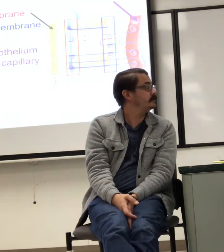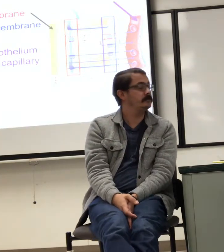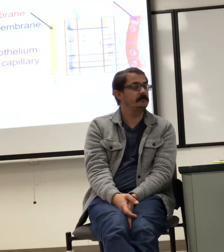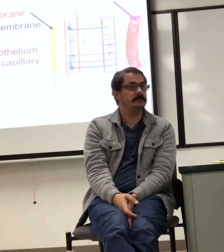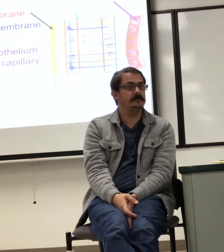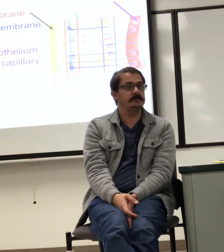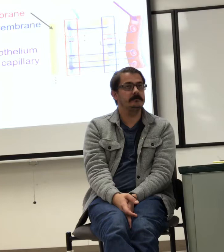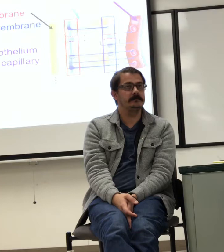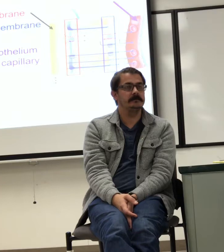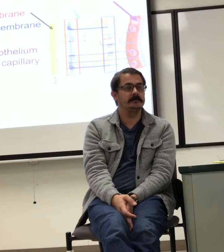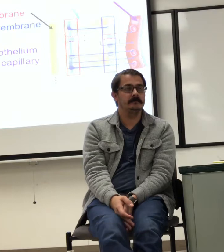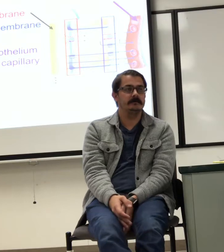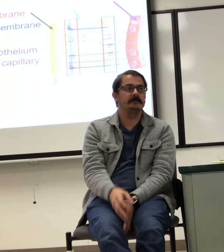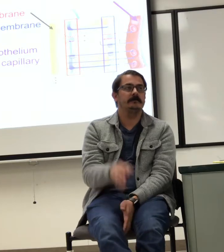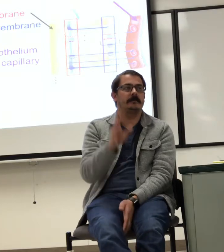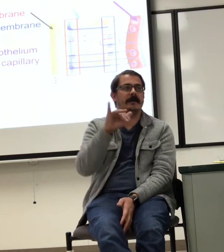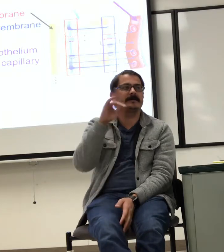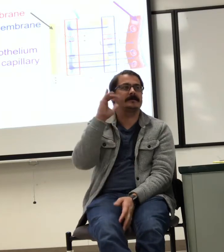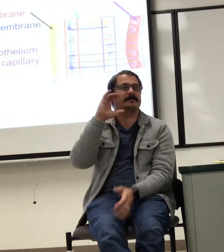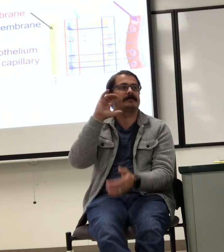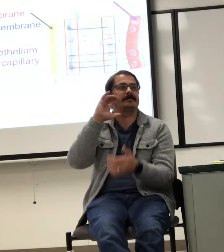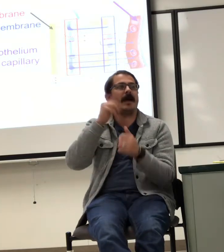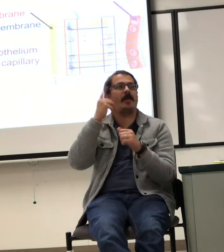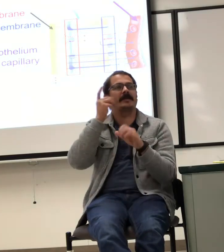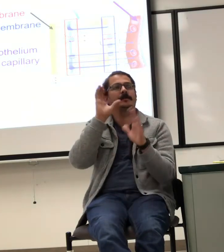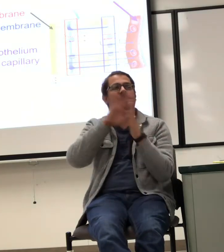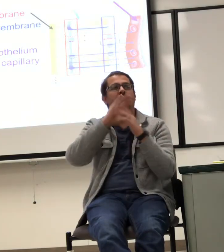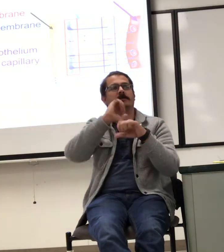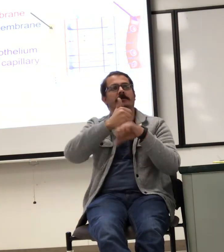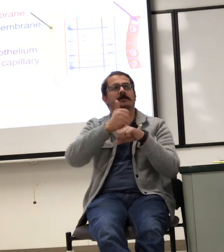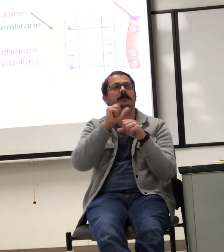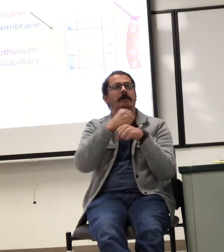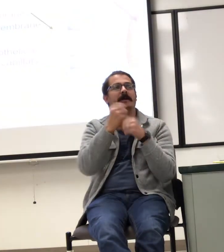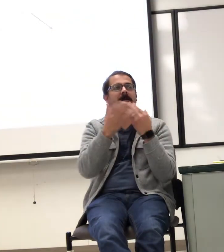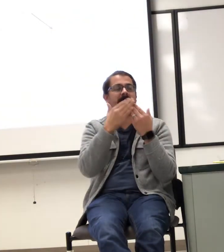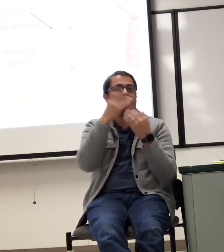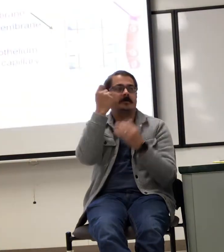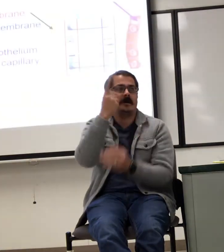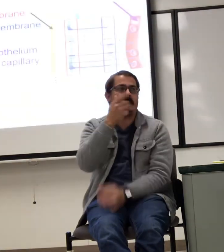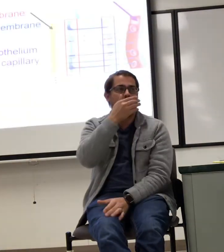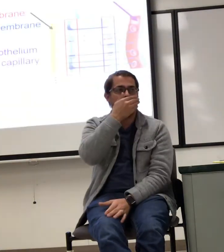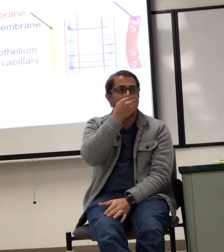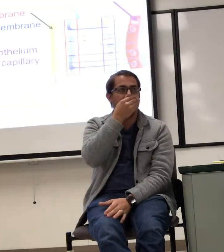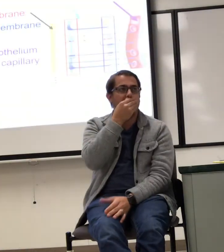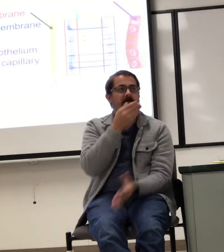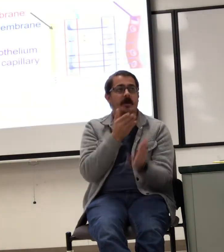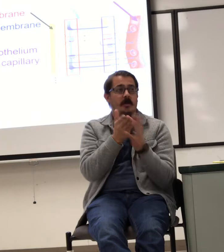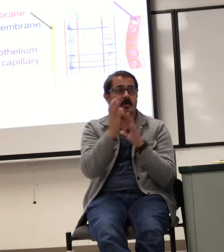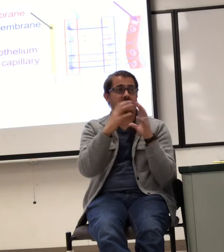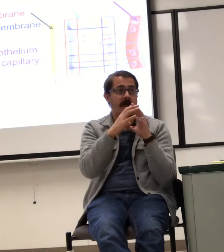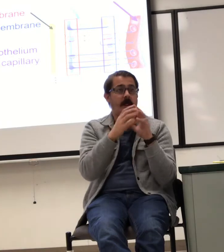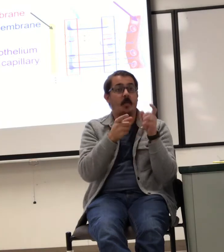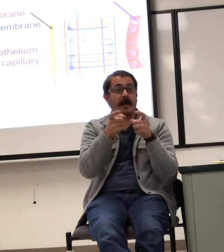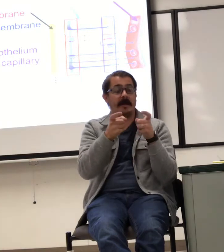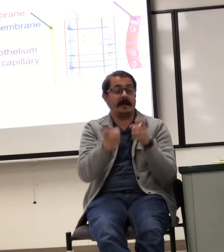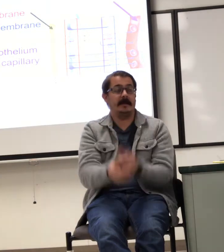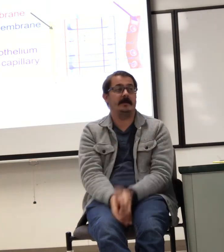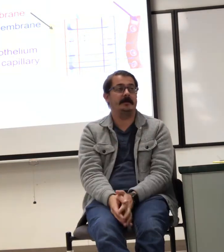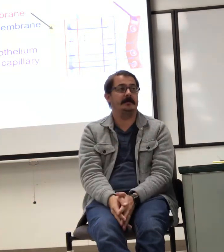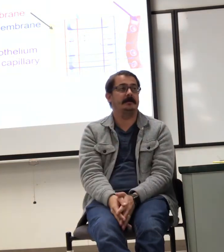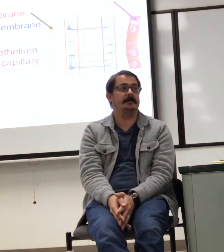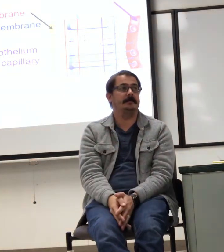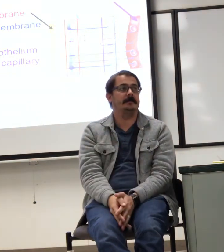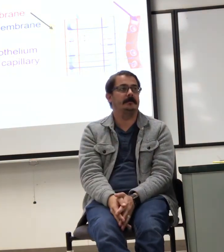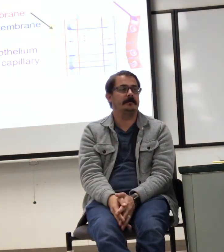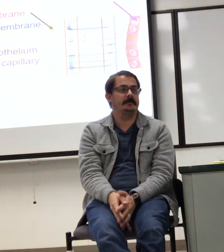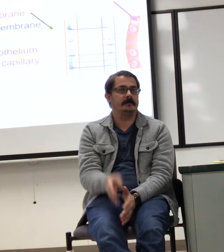So that's how they organize this figure. And to make it easy to understand, just go pass through a cell. These things are cell regulated. Stuff